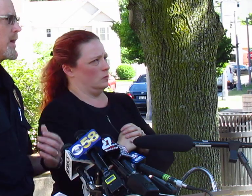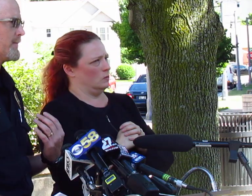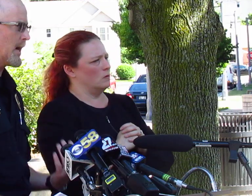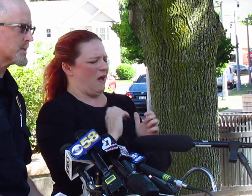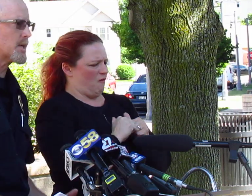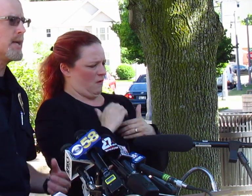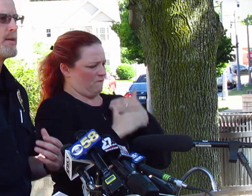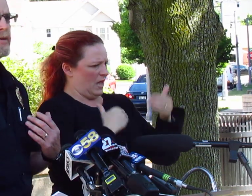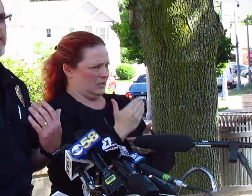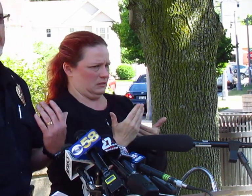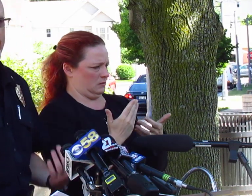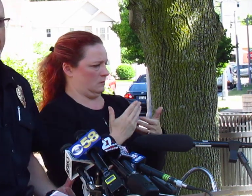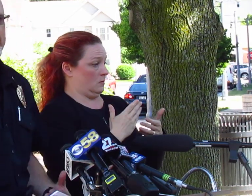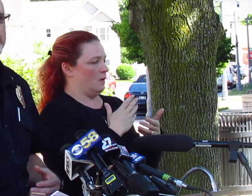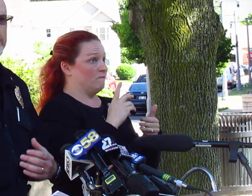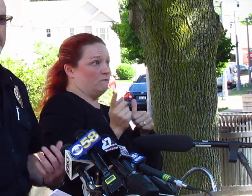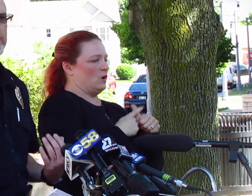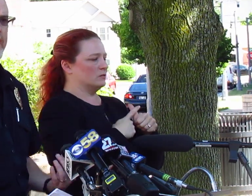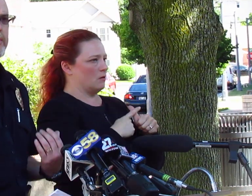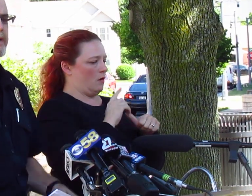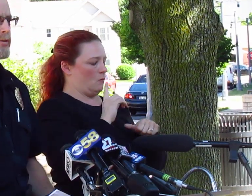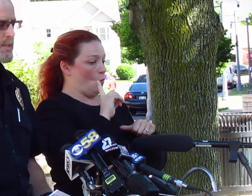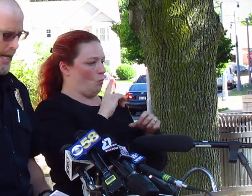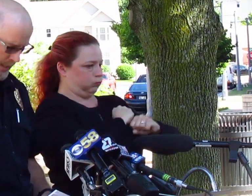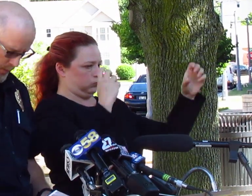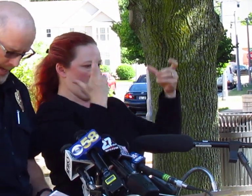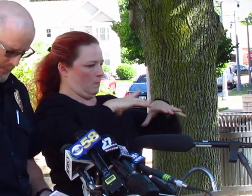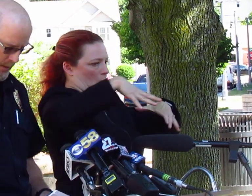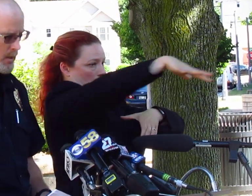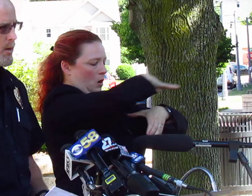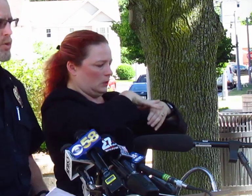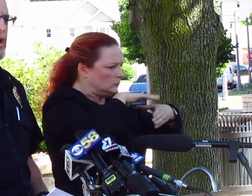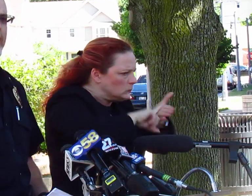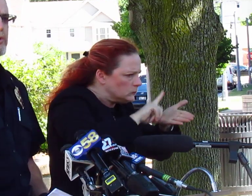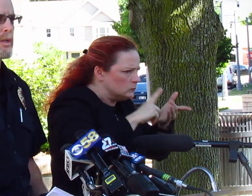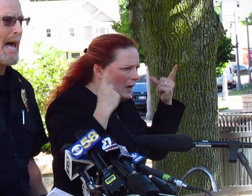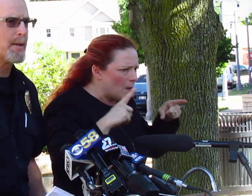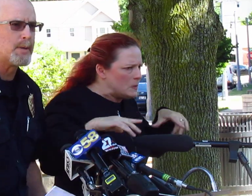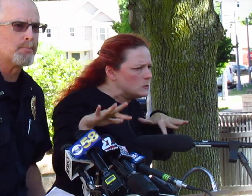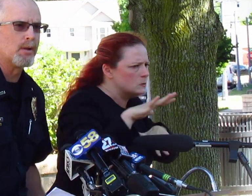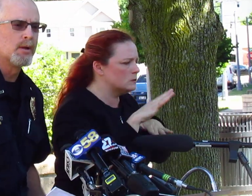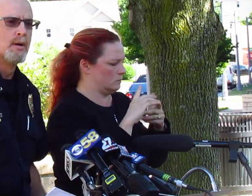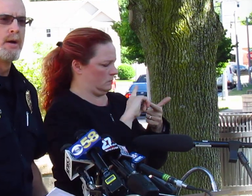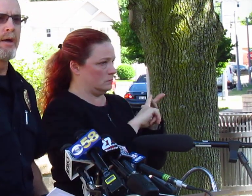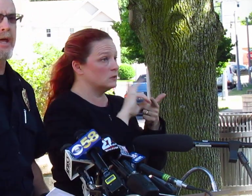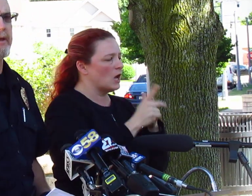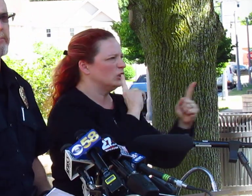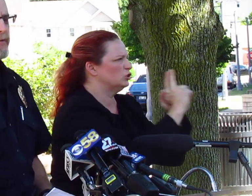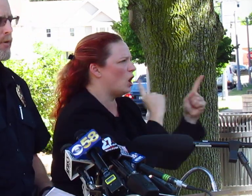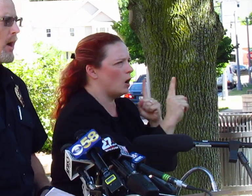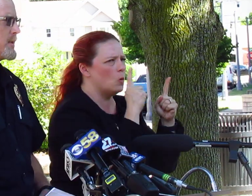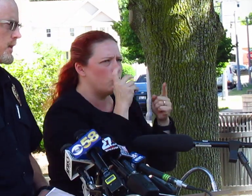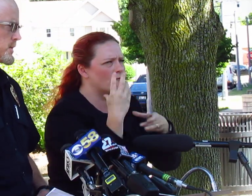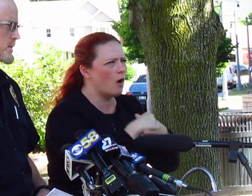phases. We have the on-site evidence retrieval, trying to put together exactly what happened. We're talking to a lot of people that have